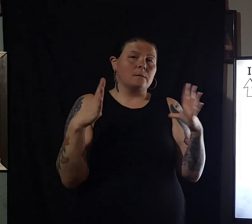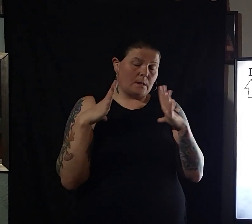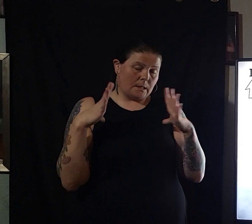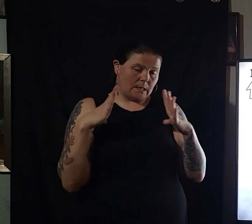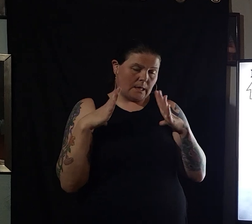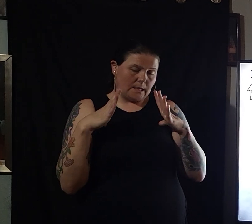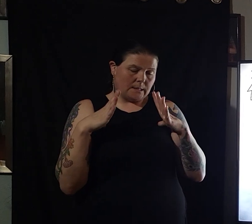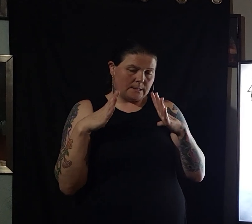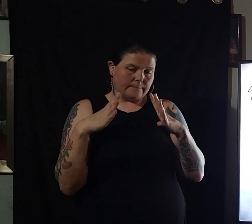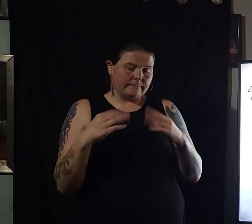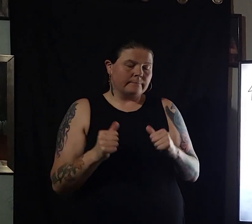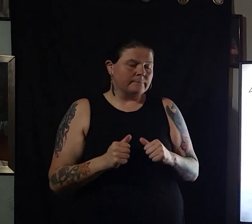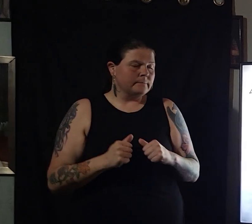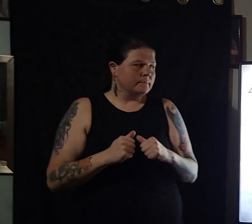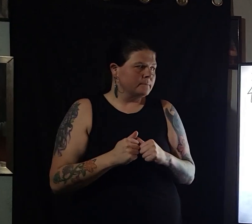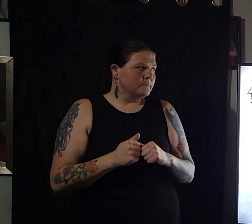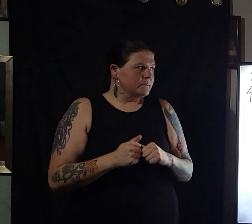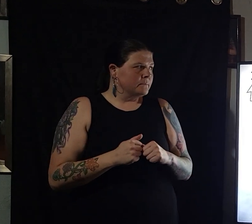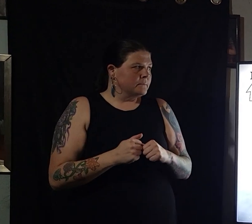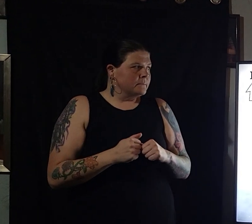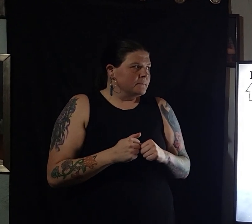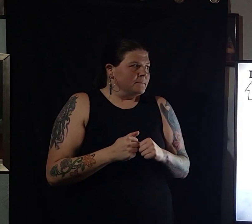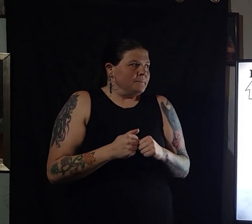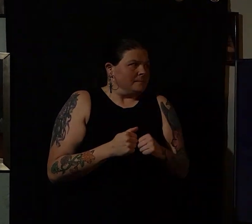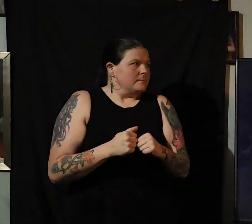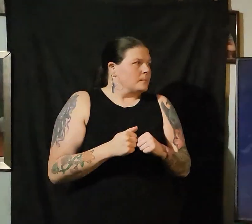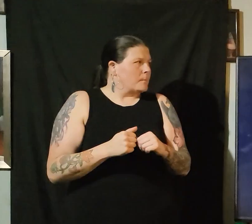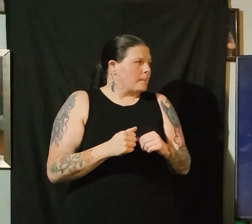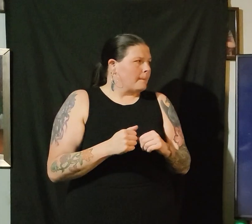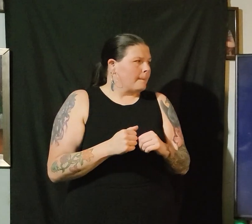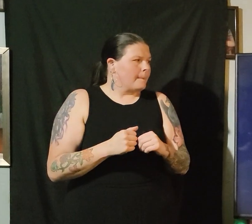and holidays.